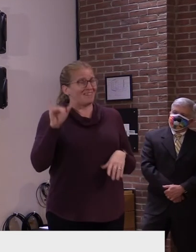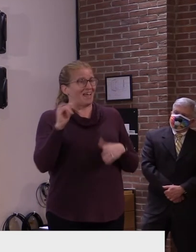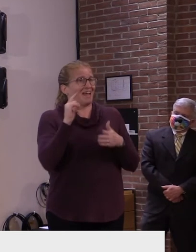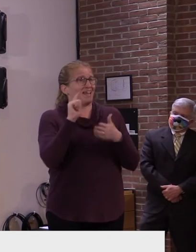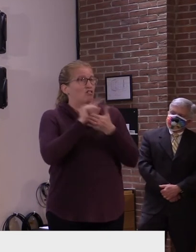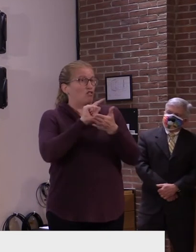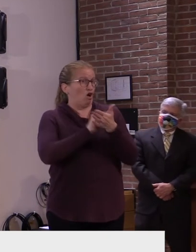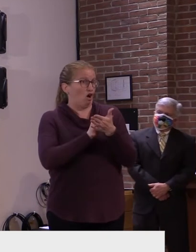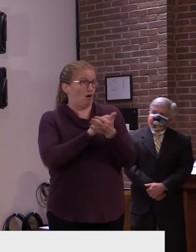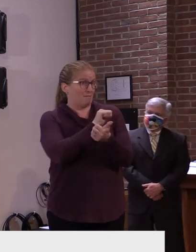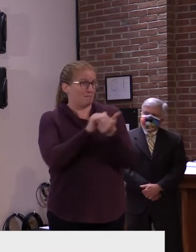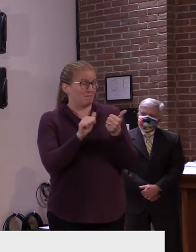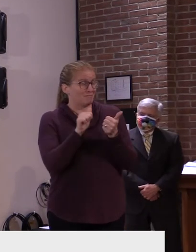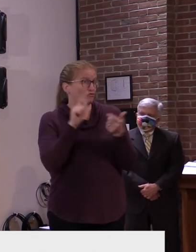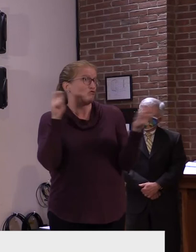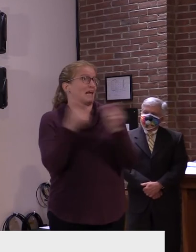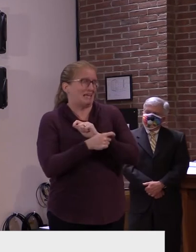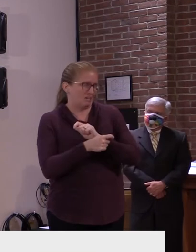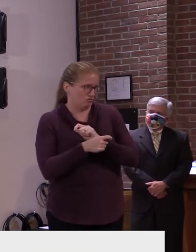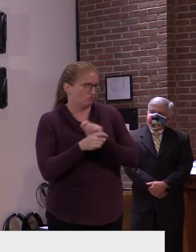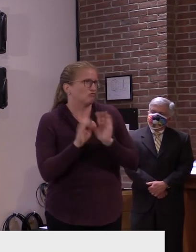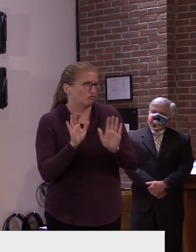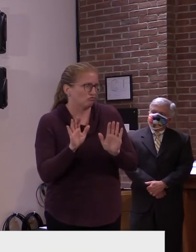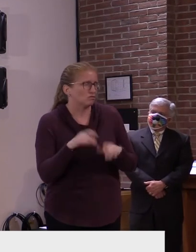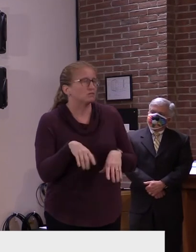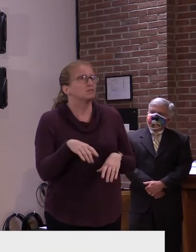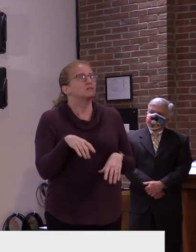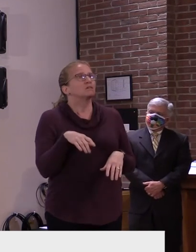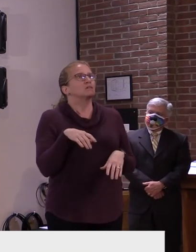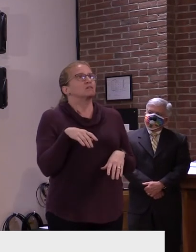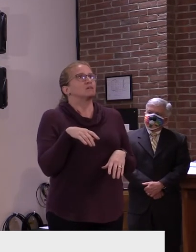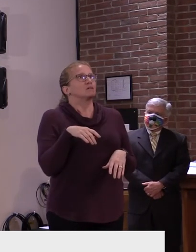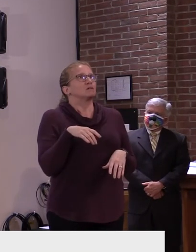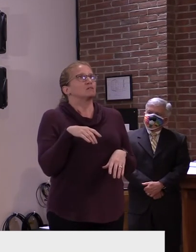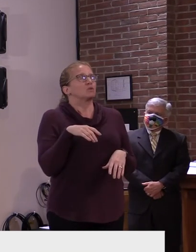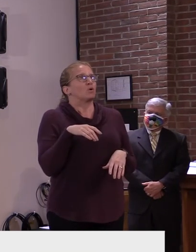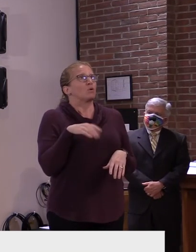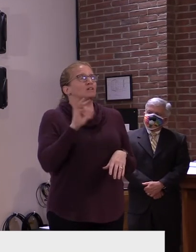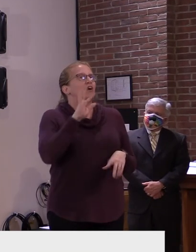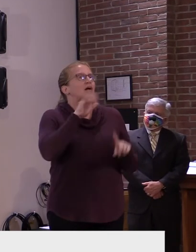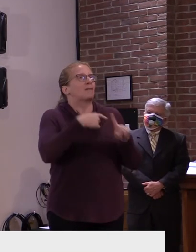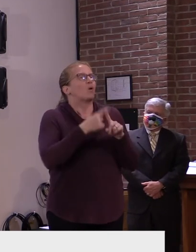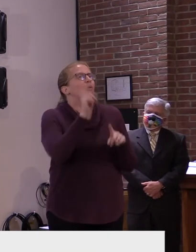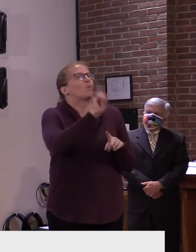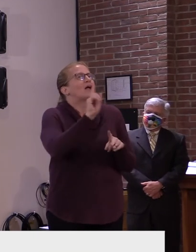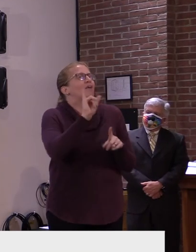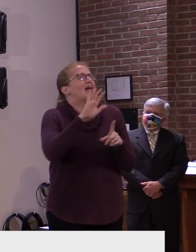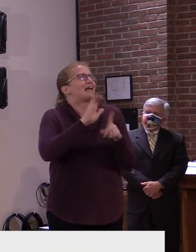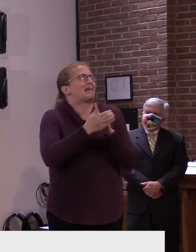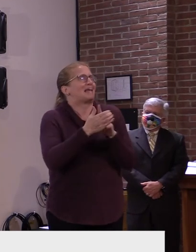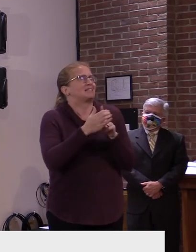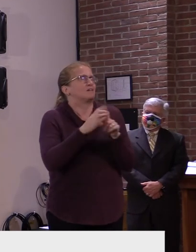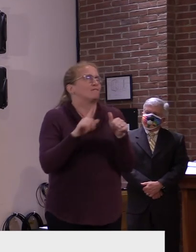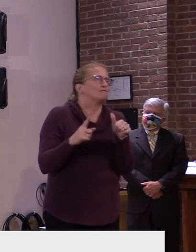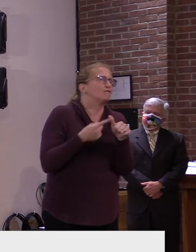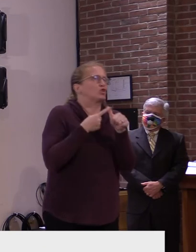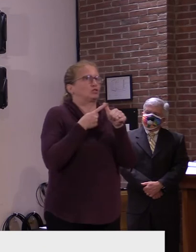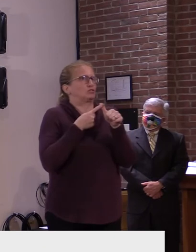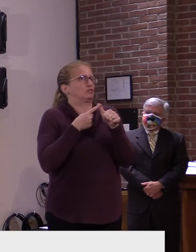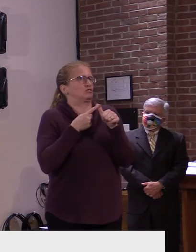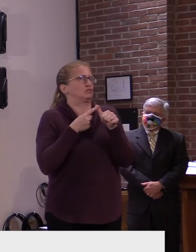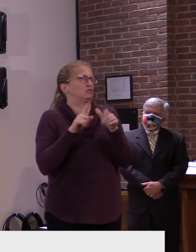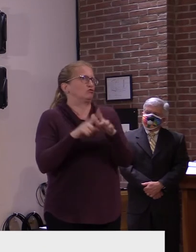invert the uh the initial place where a case starts so for a 17 year old uh charge under these